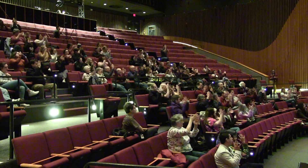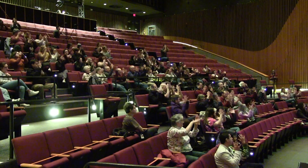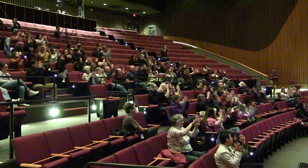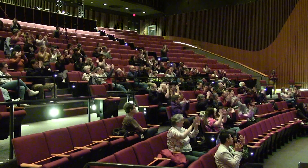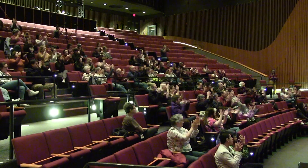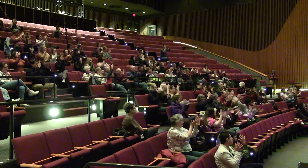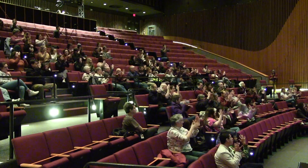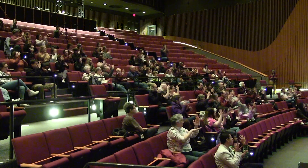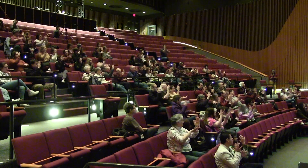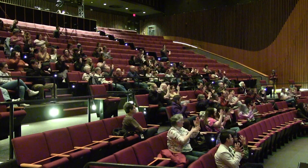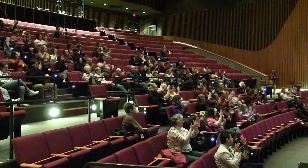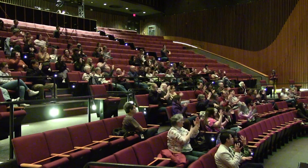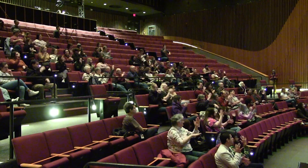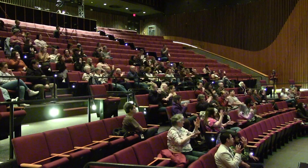Leaves falling.